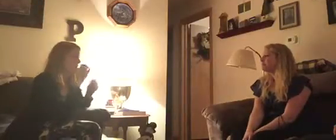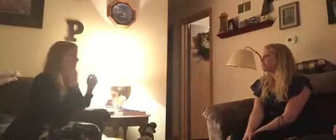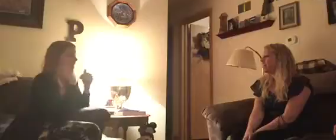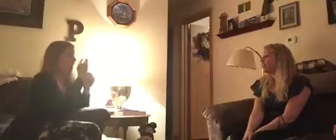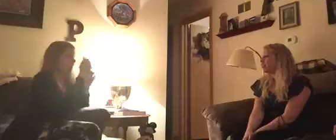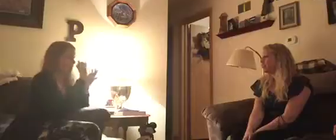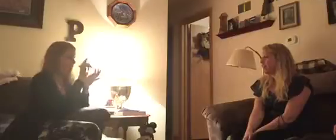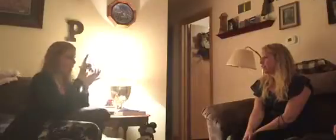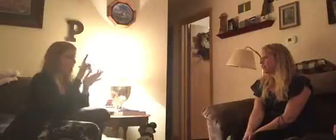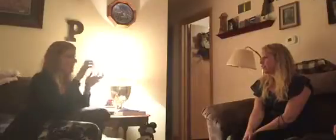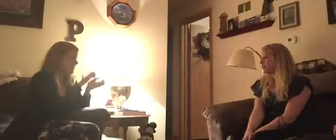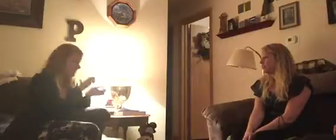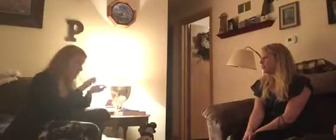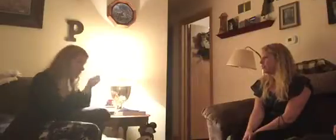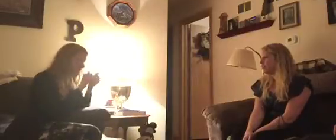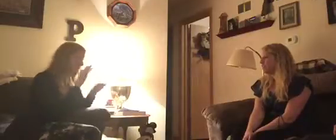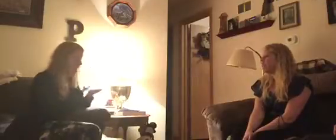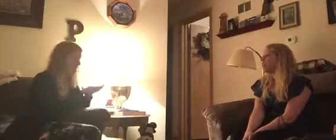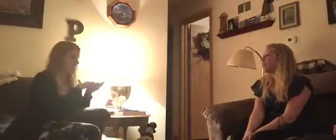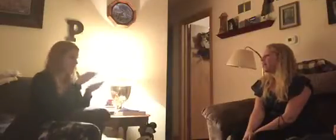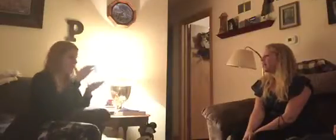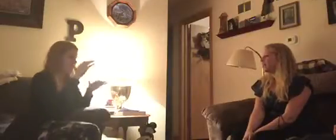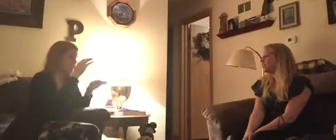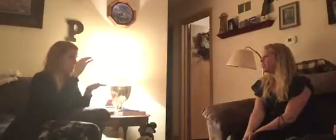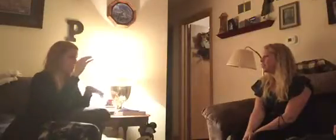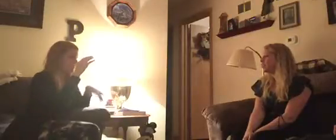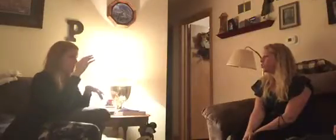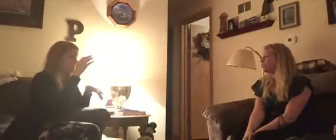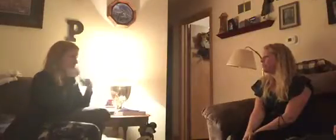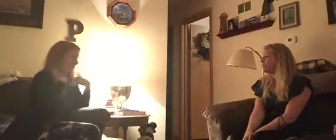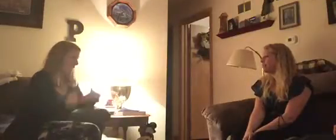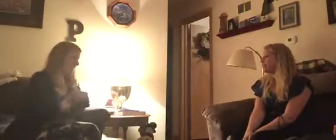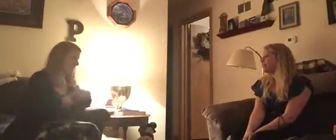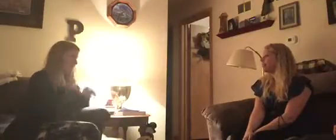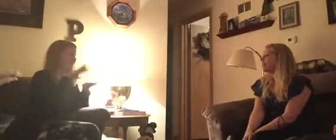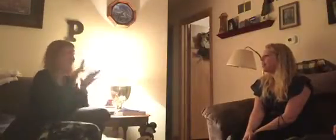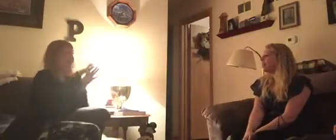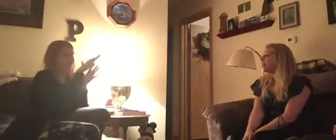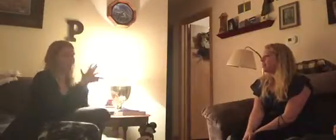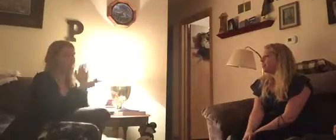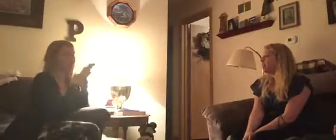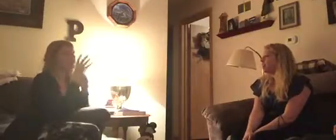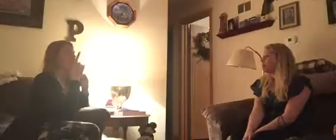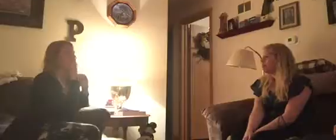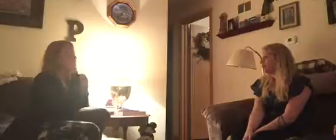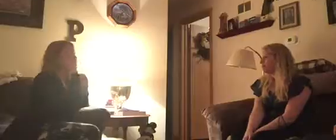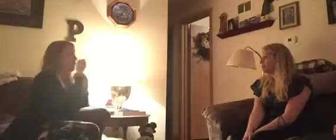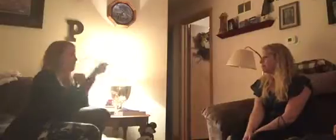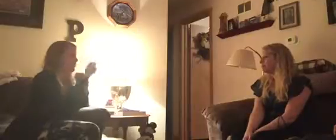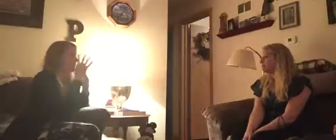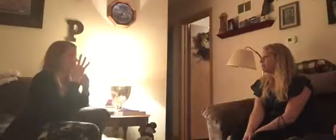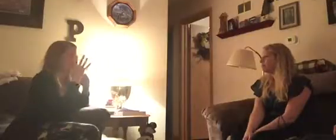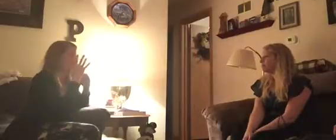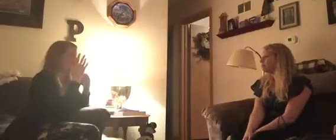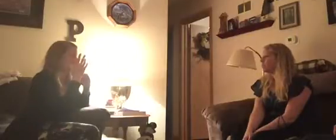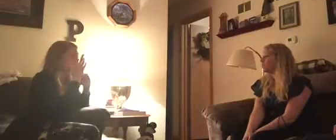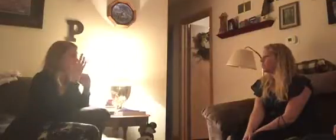It's a salvage title. It had hail damage on the car body. I was wondering